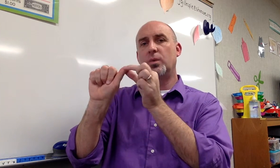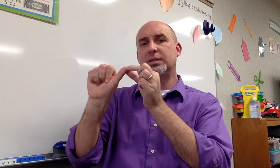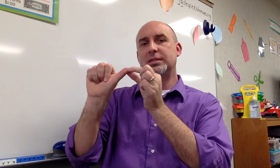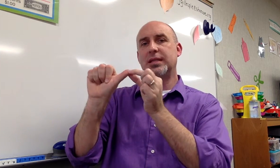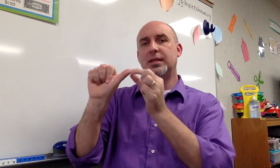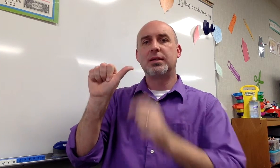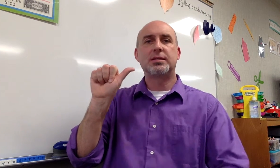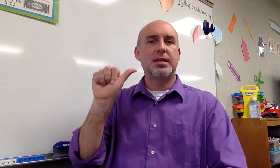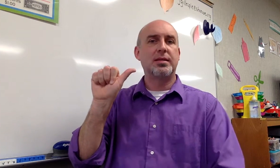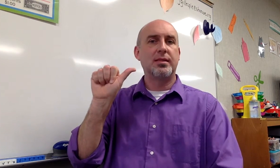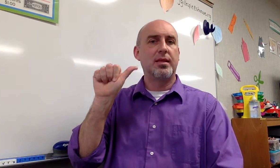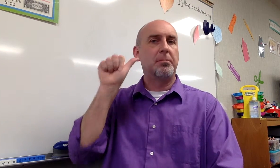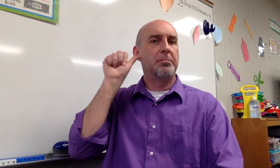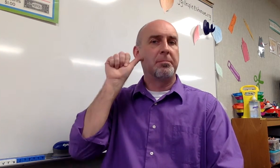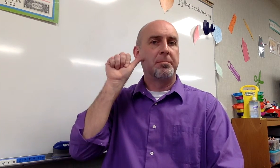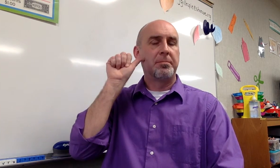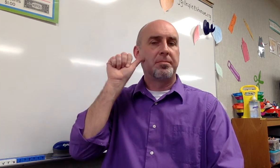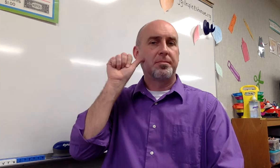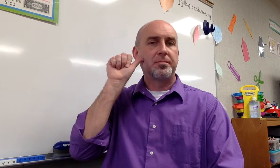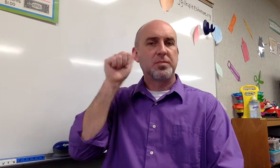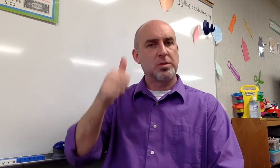the slightly extended thumb. Tomorrow.